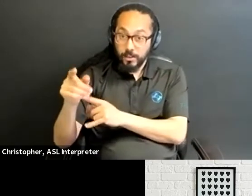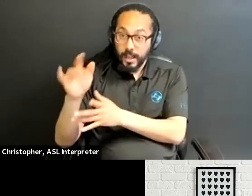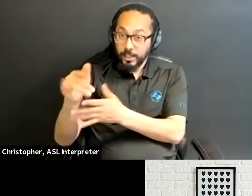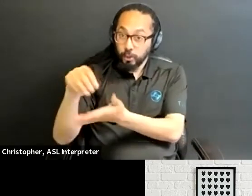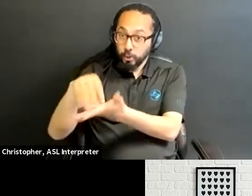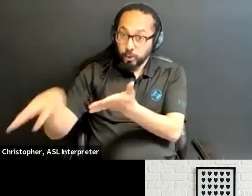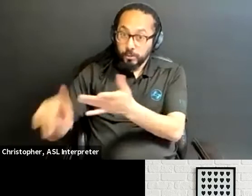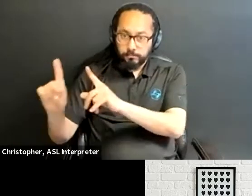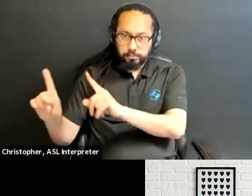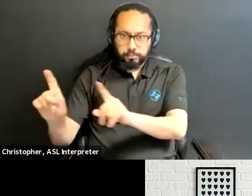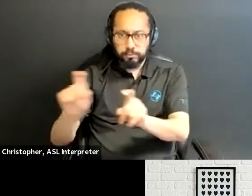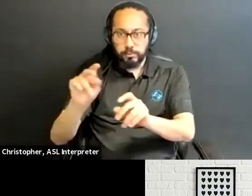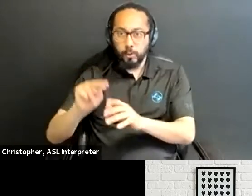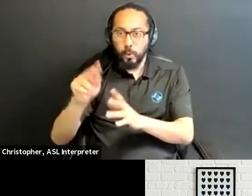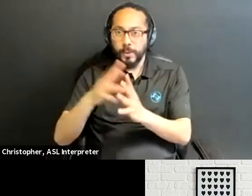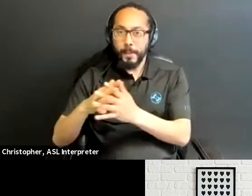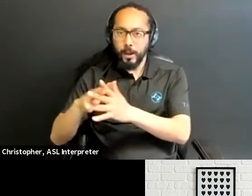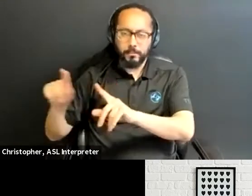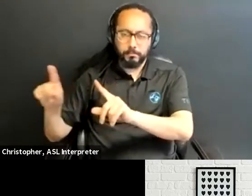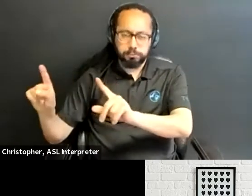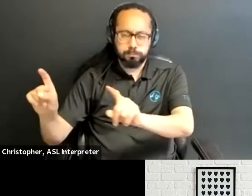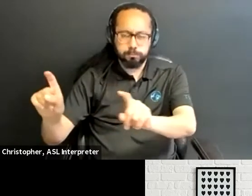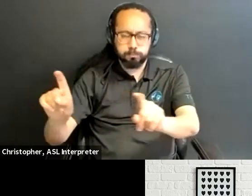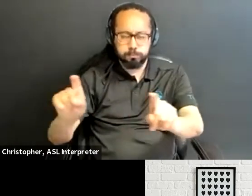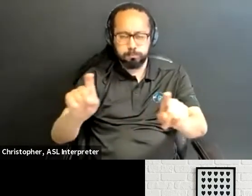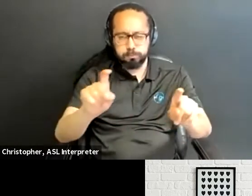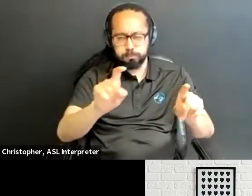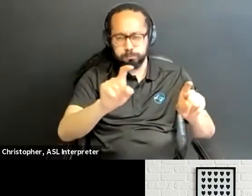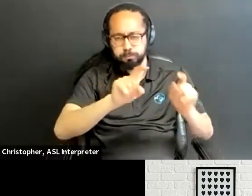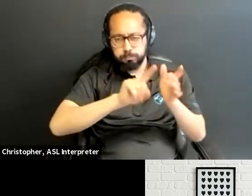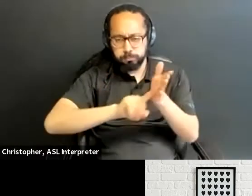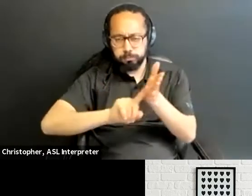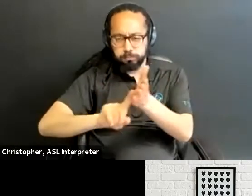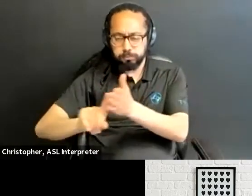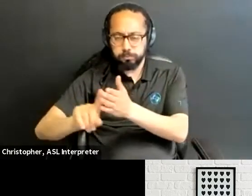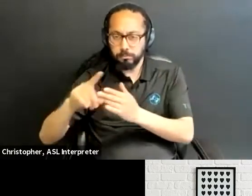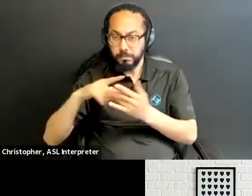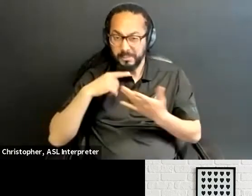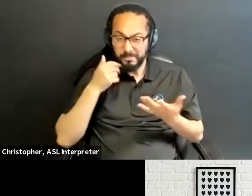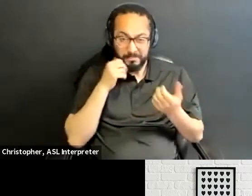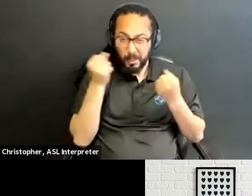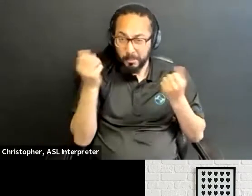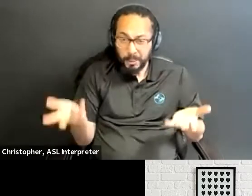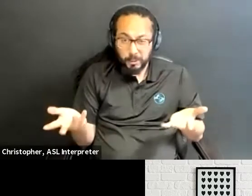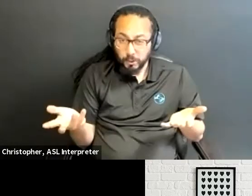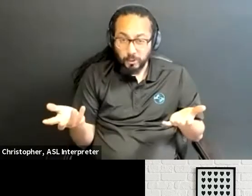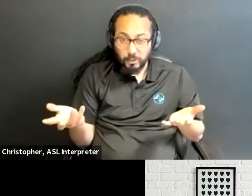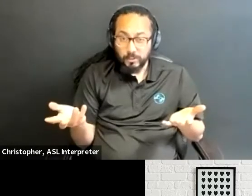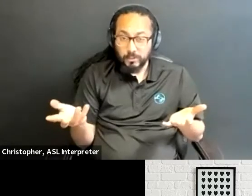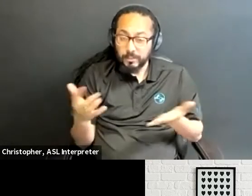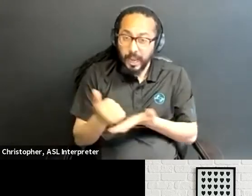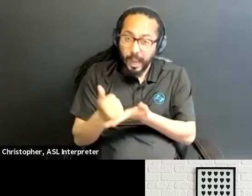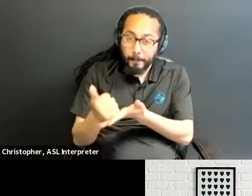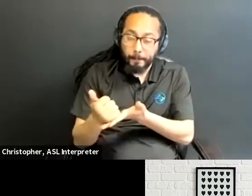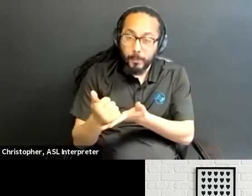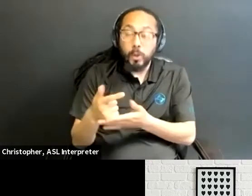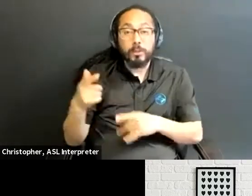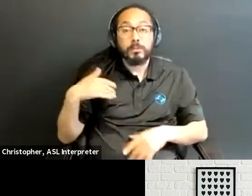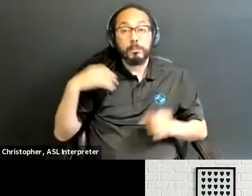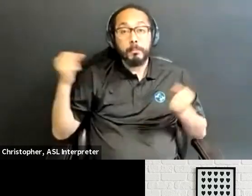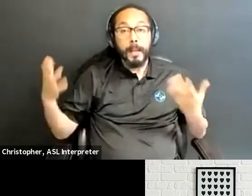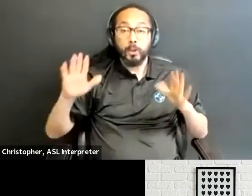there really wasn't a lot of, that intervention after the fact. So there's lots of great prevention